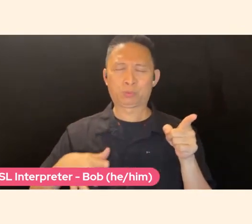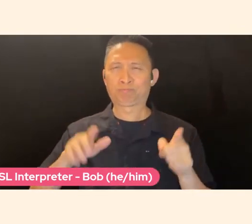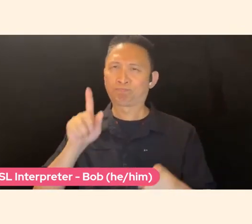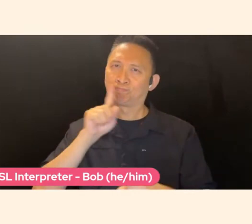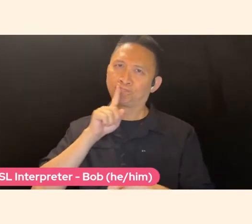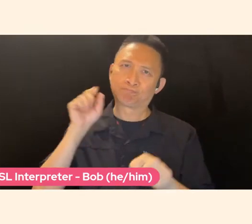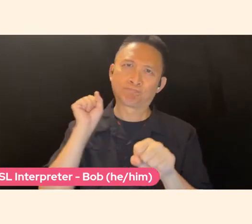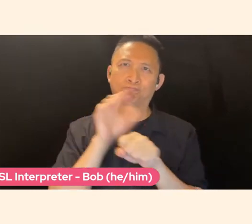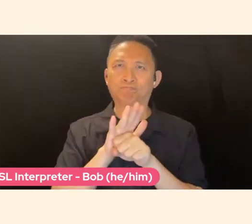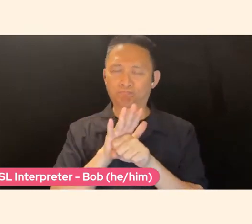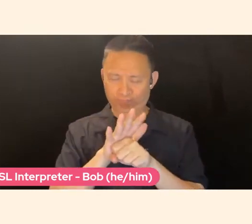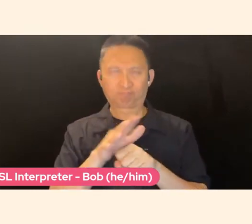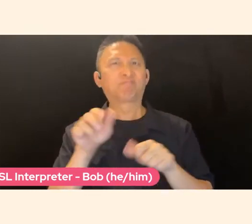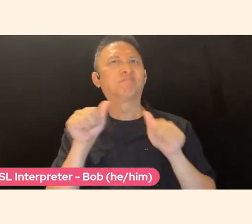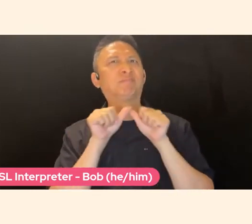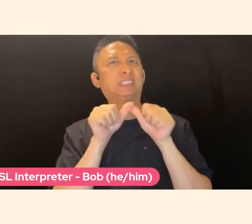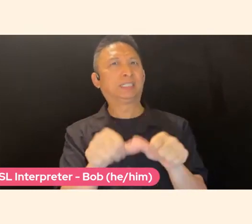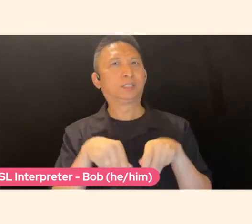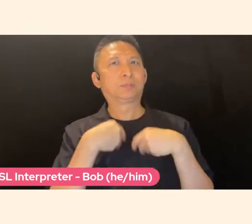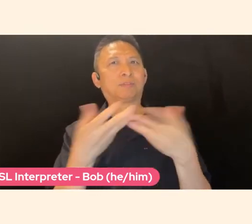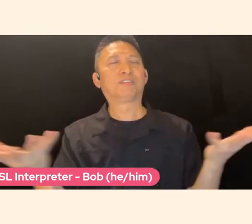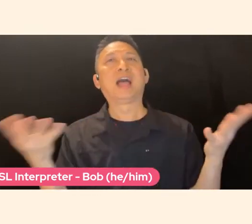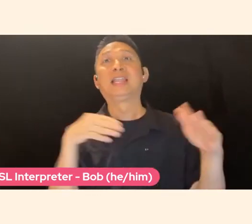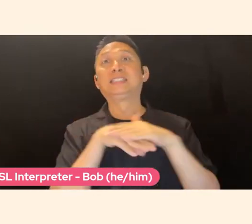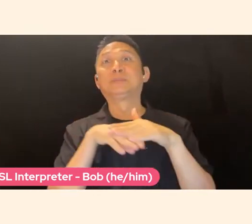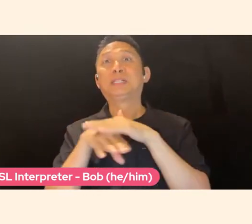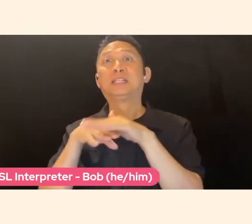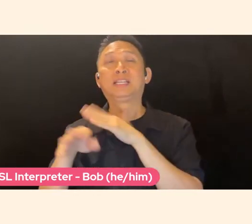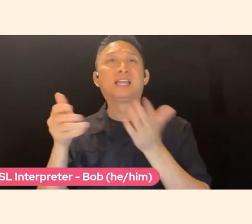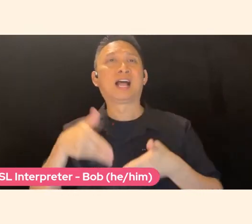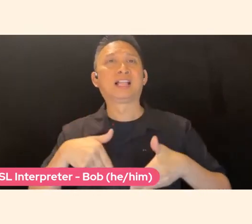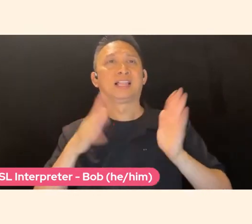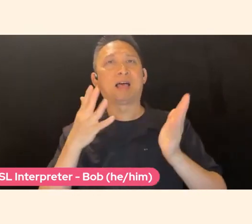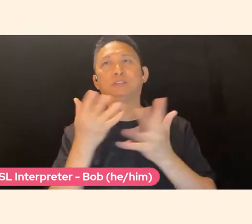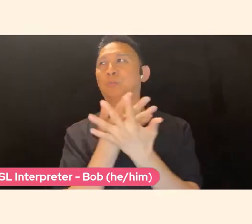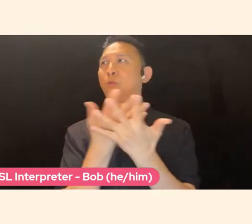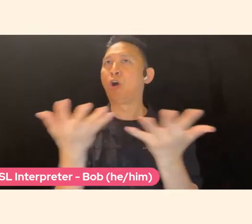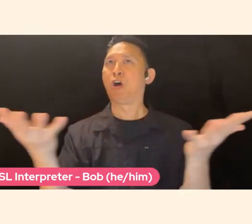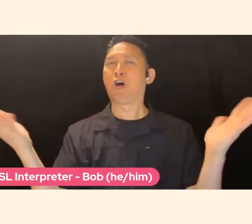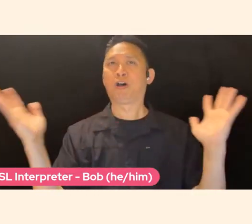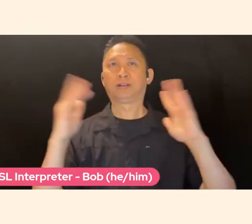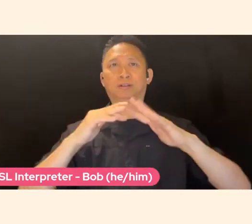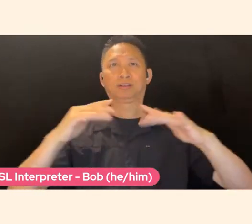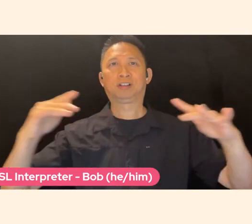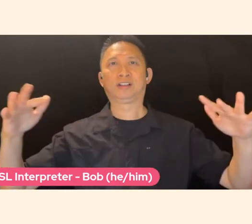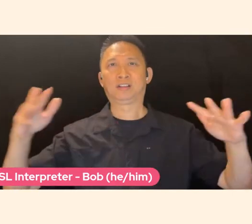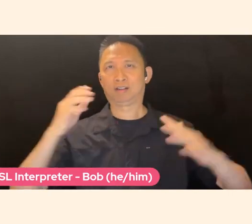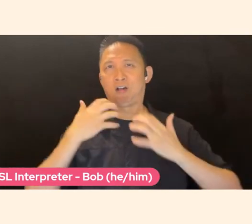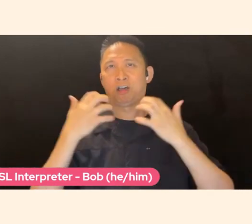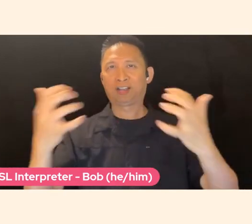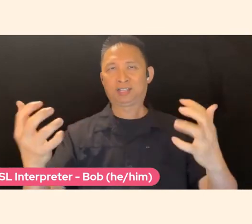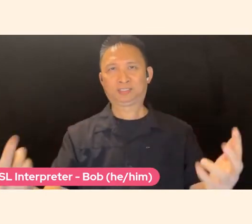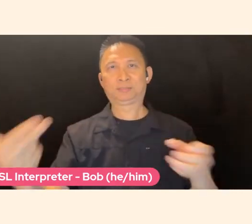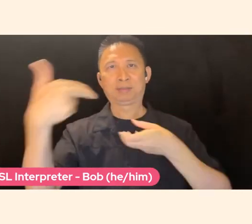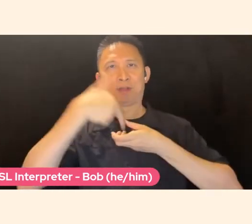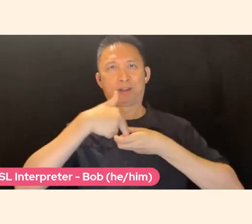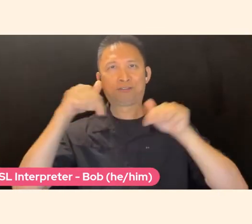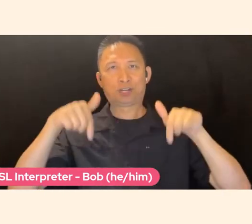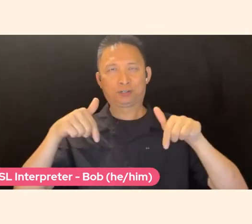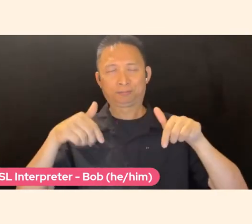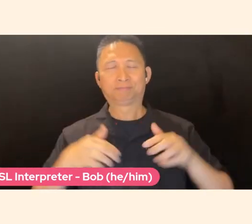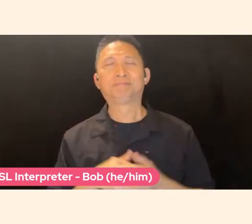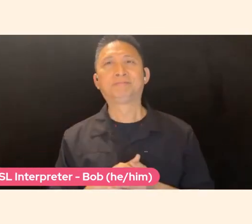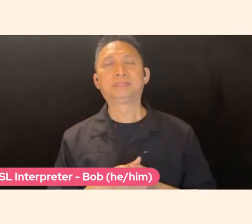has made it possible for a broader audience to engage in these crucial discussions. Furthermore, a special thank you goes out